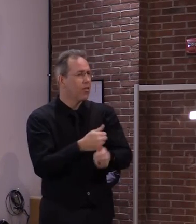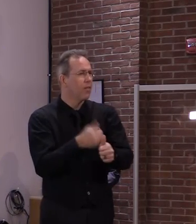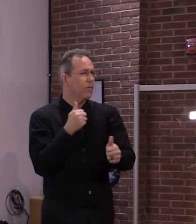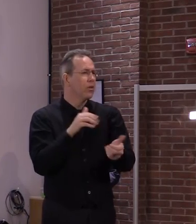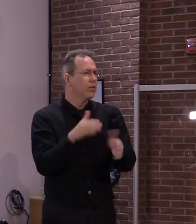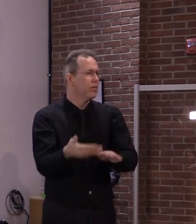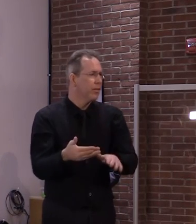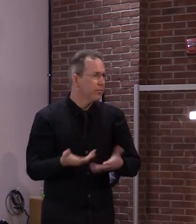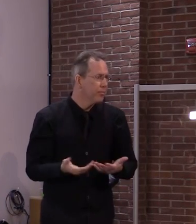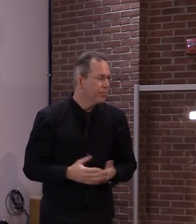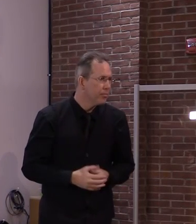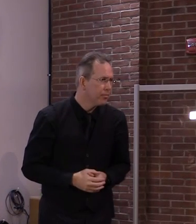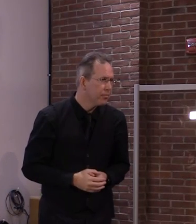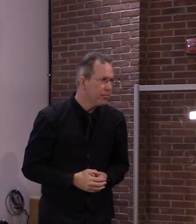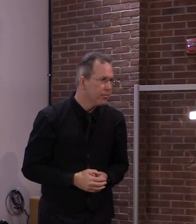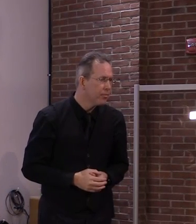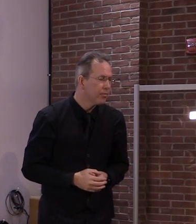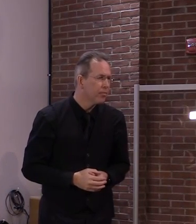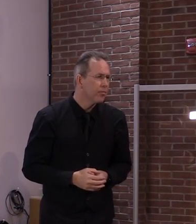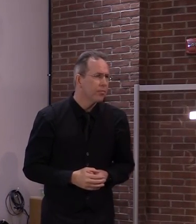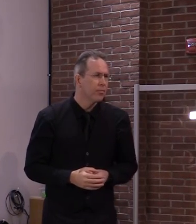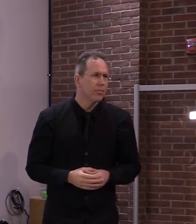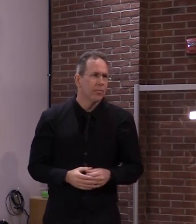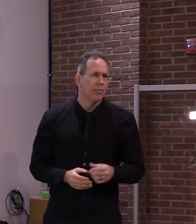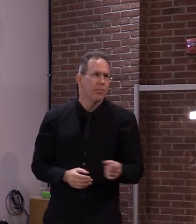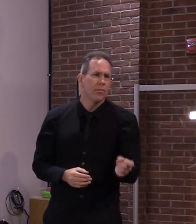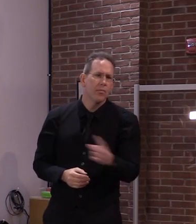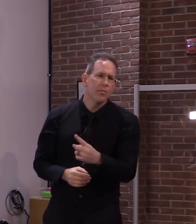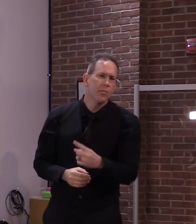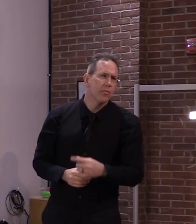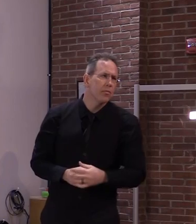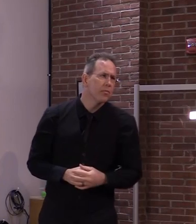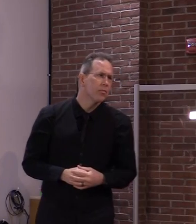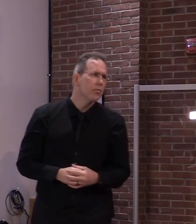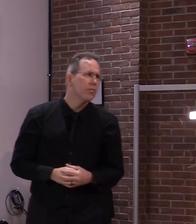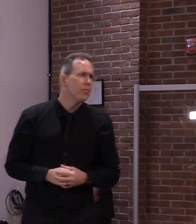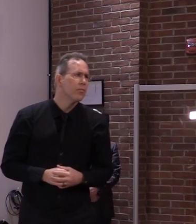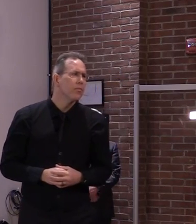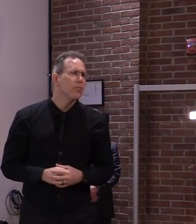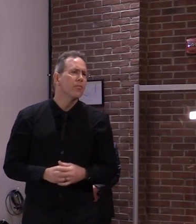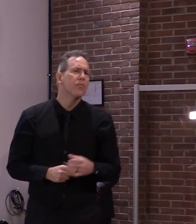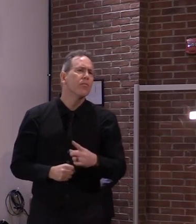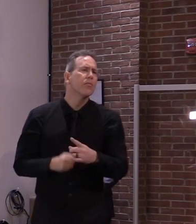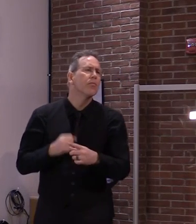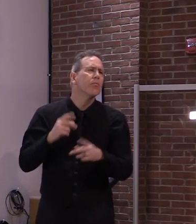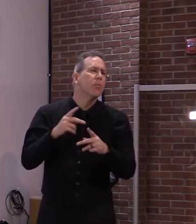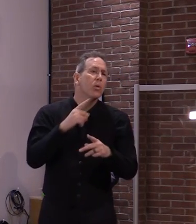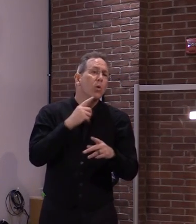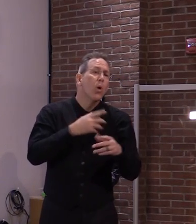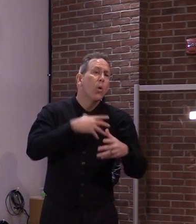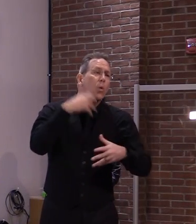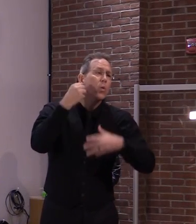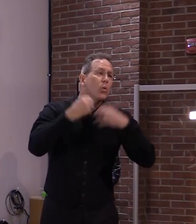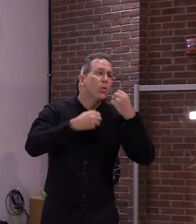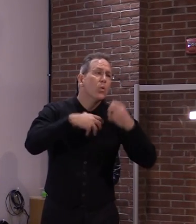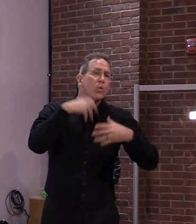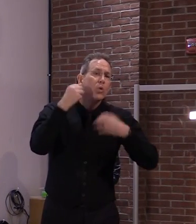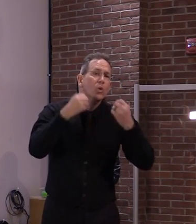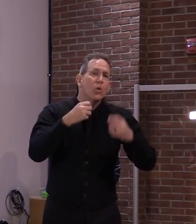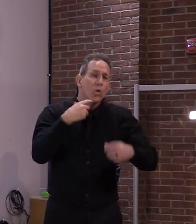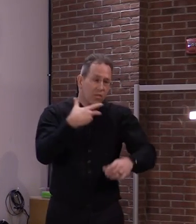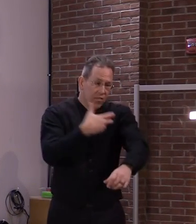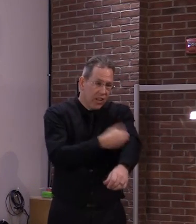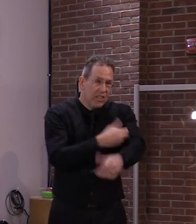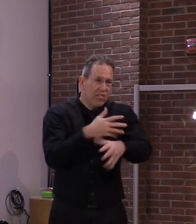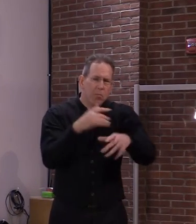Have you noticed that? Are the people in those older age bands who have been vaccinated and still do get sick, are they getting less sick than they